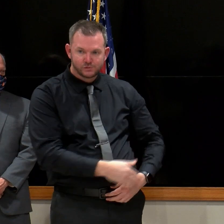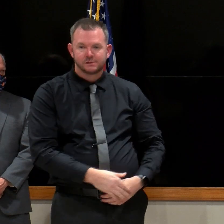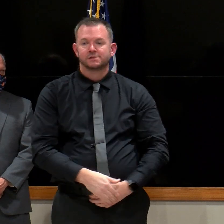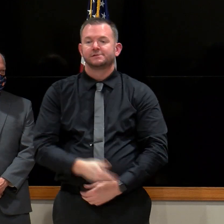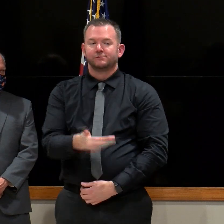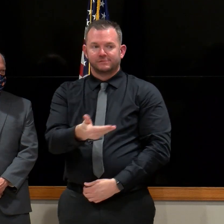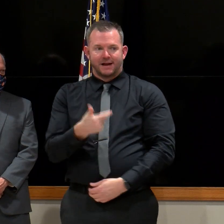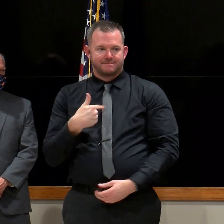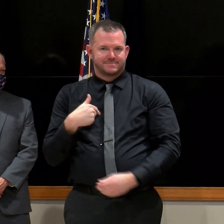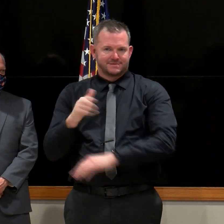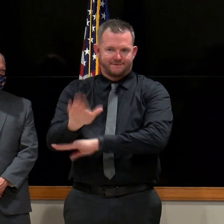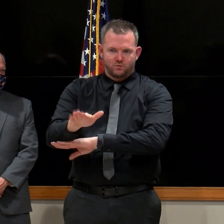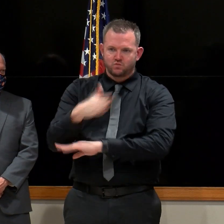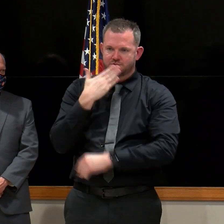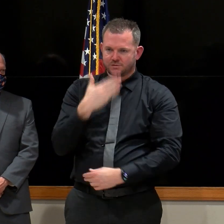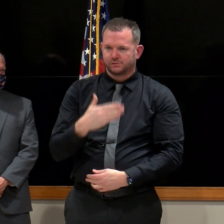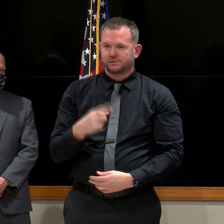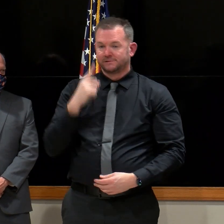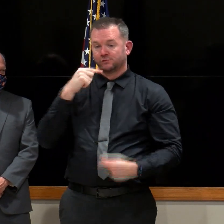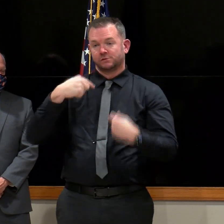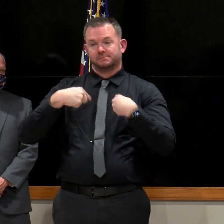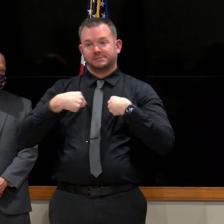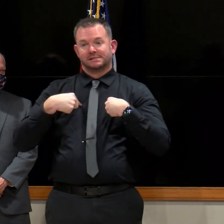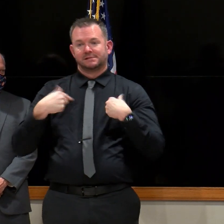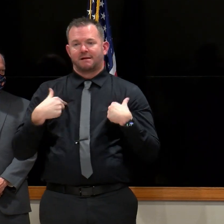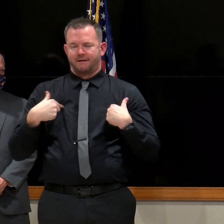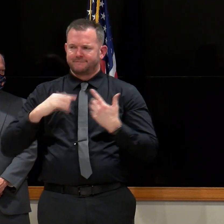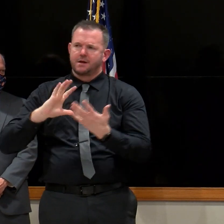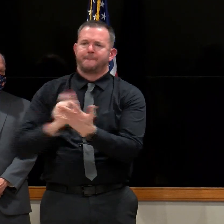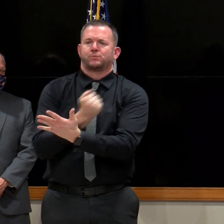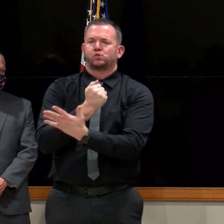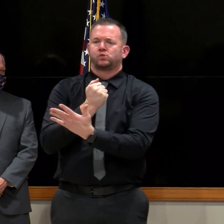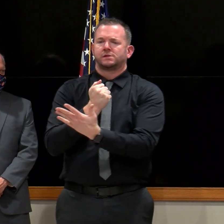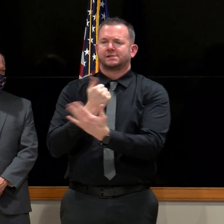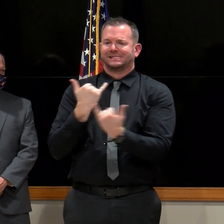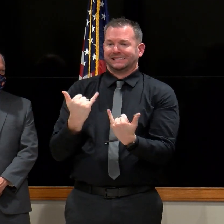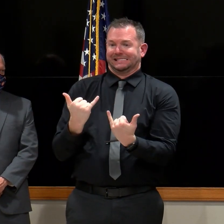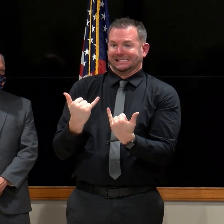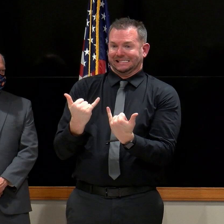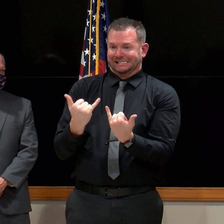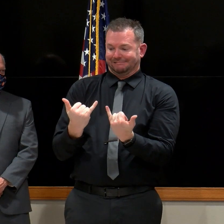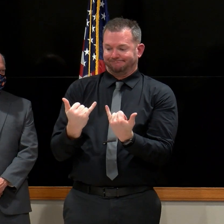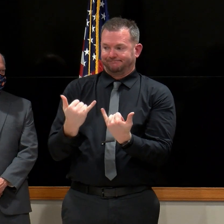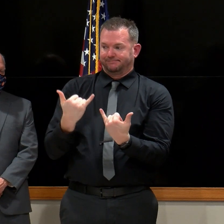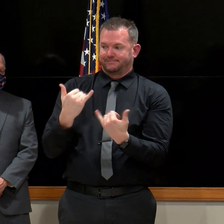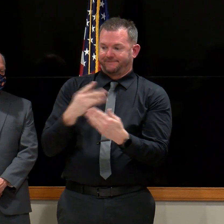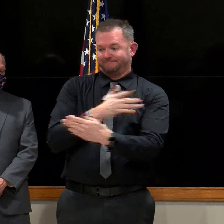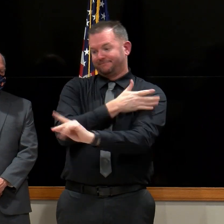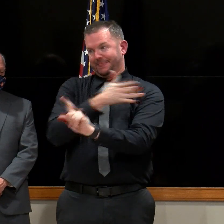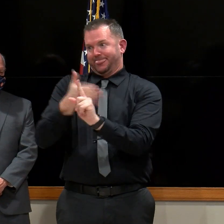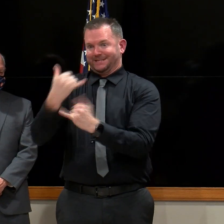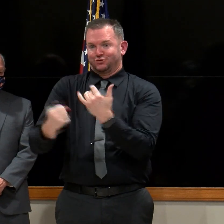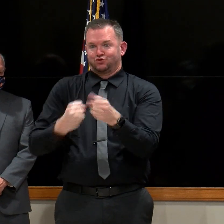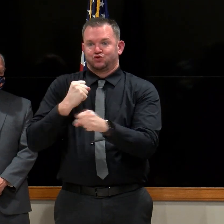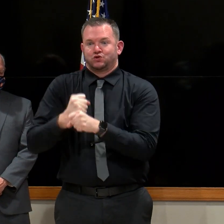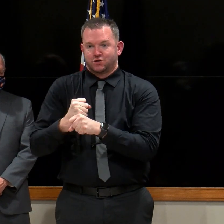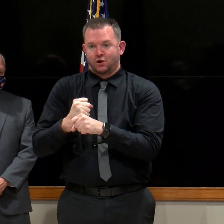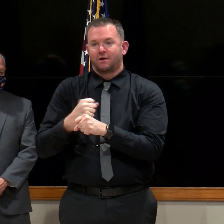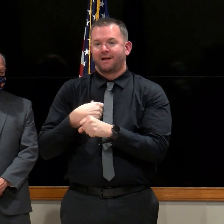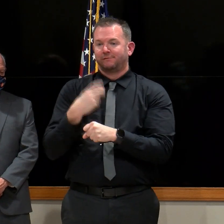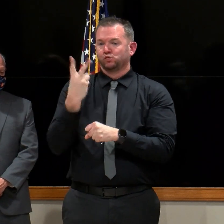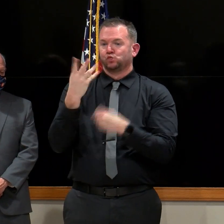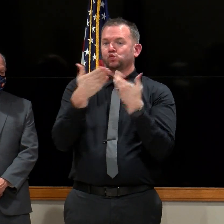the opportunity almost at the end of the year to thank these two public servants, both in the county